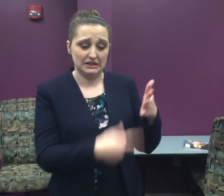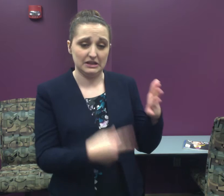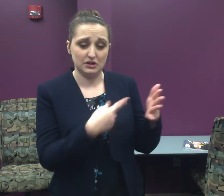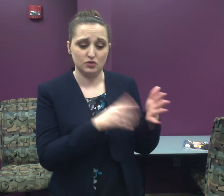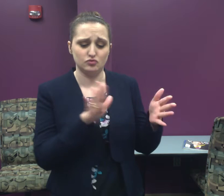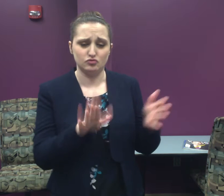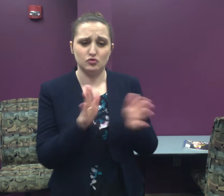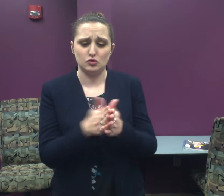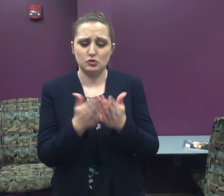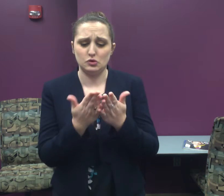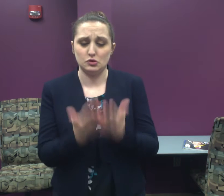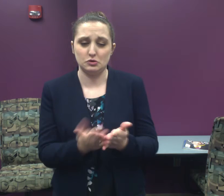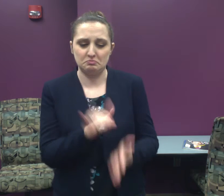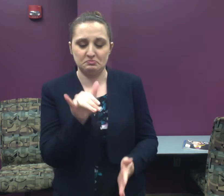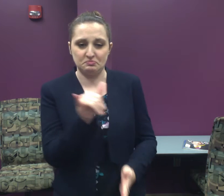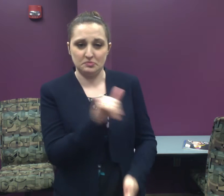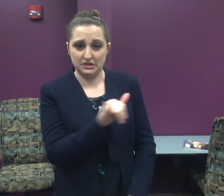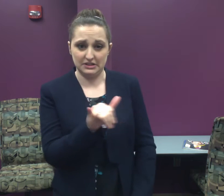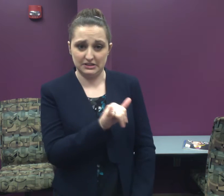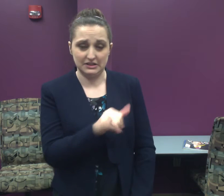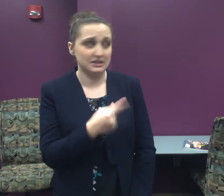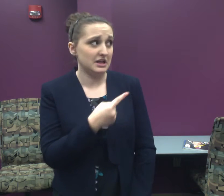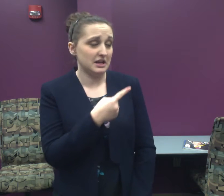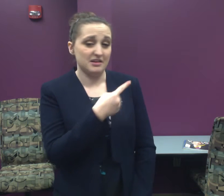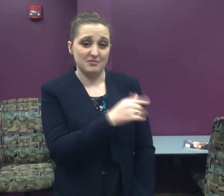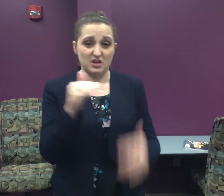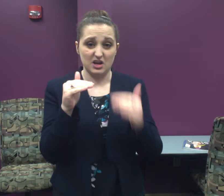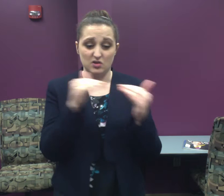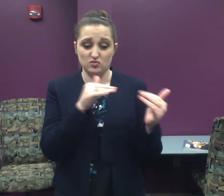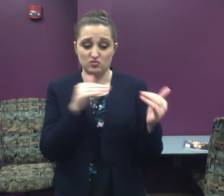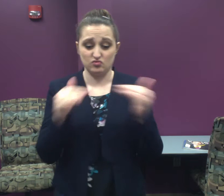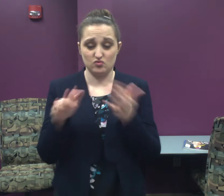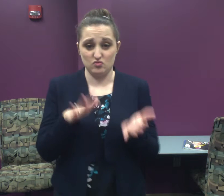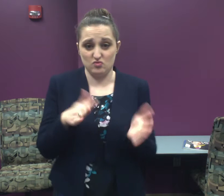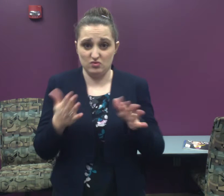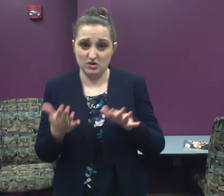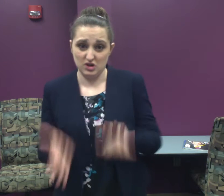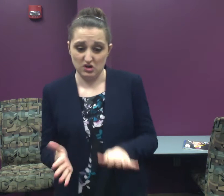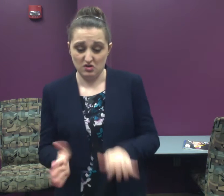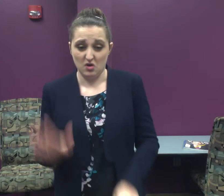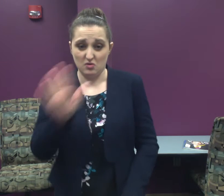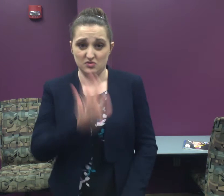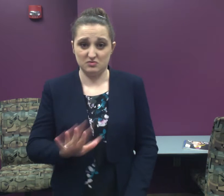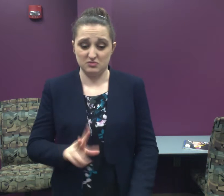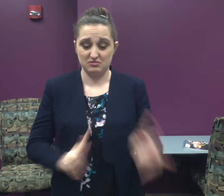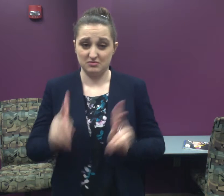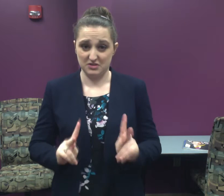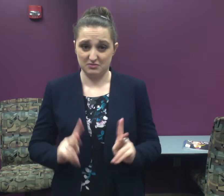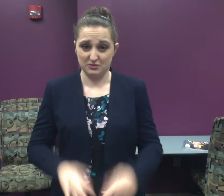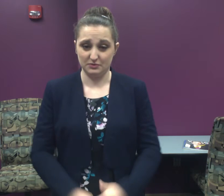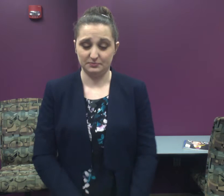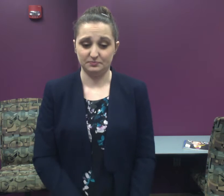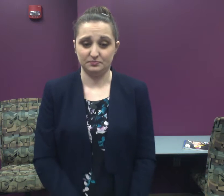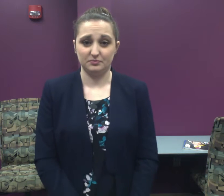And what it is it looks at the population. And so Soviet war losses in World War II were about 20